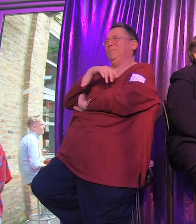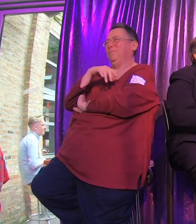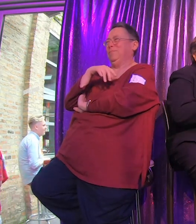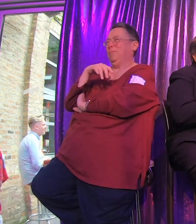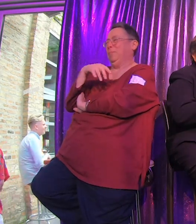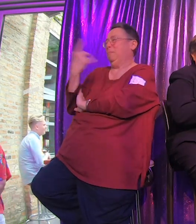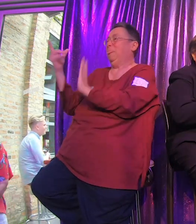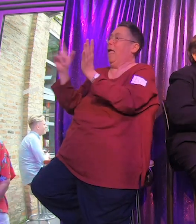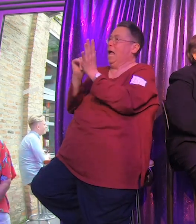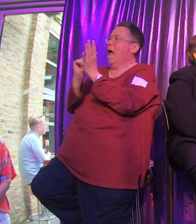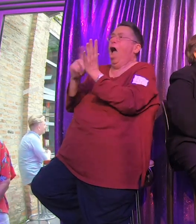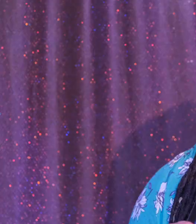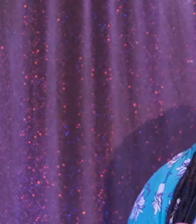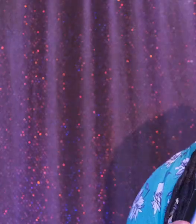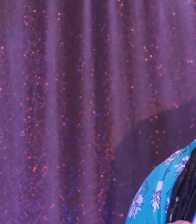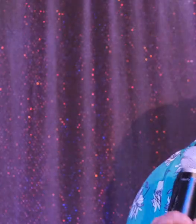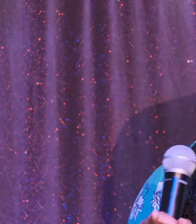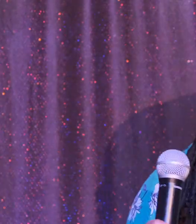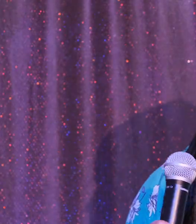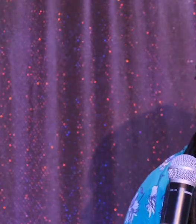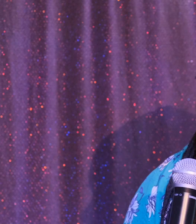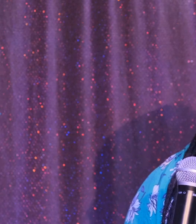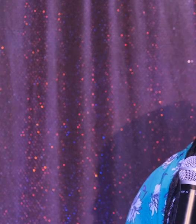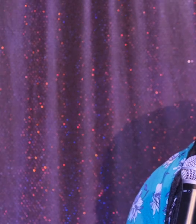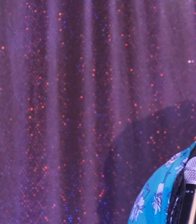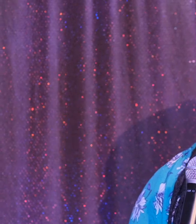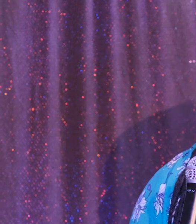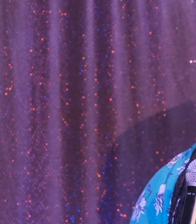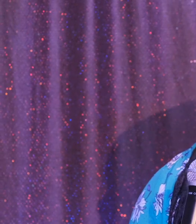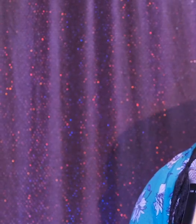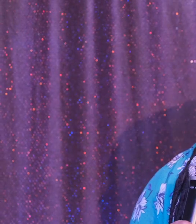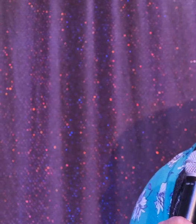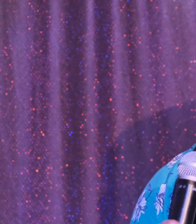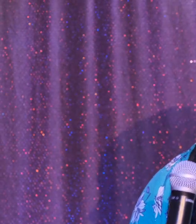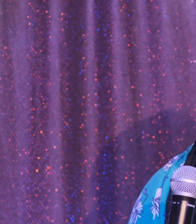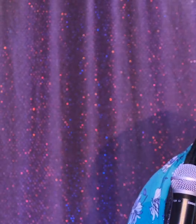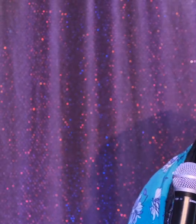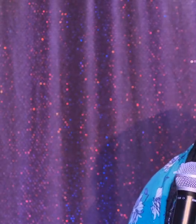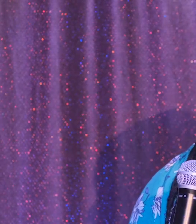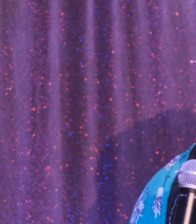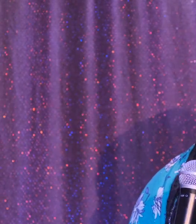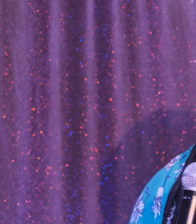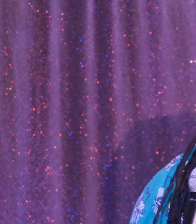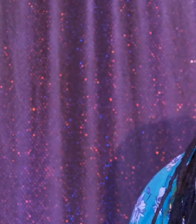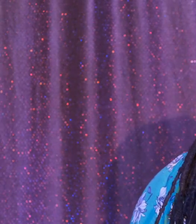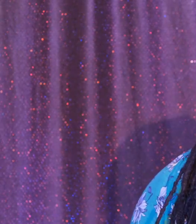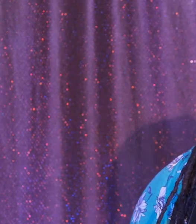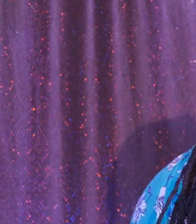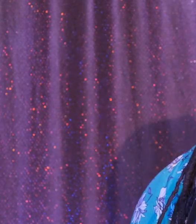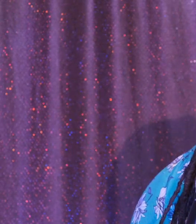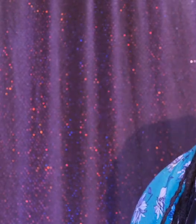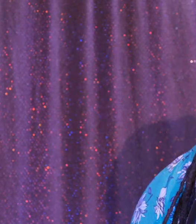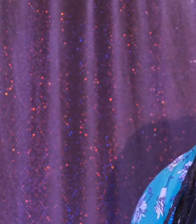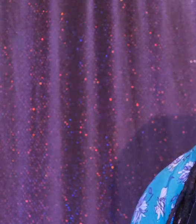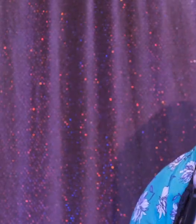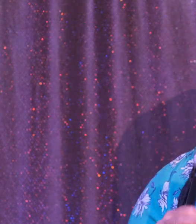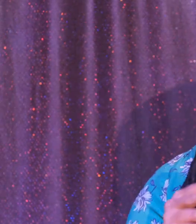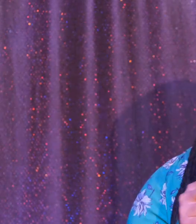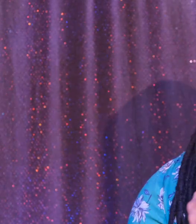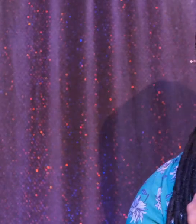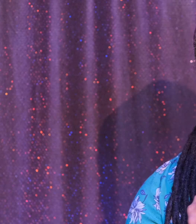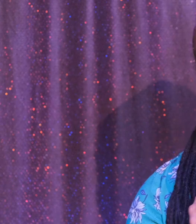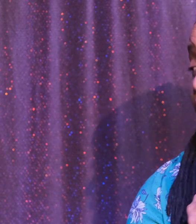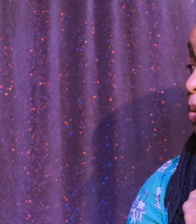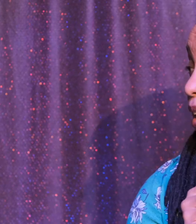All right. Compulsion. Yes. All right. So you wrote for your high school newspaper, you went to Drake and you wrote there, your college newspaper.